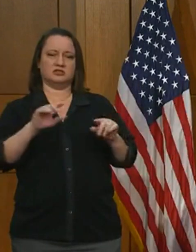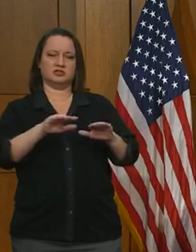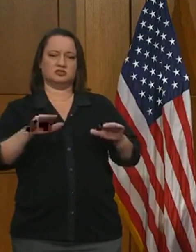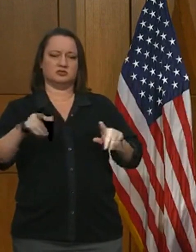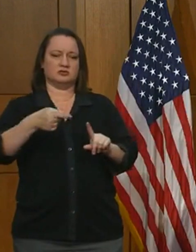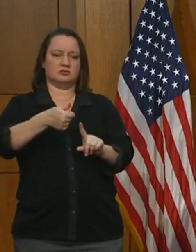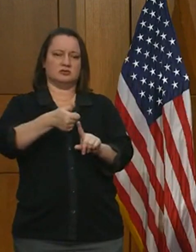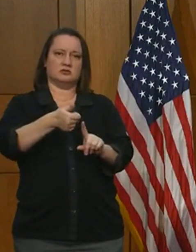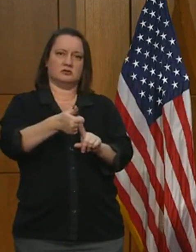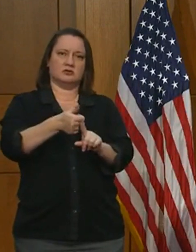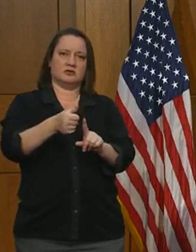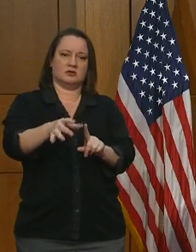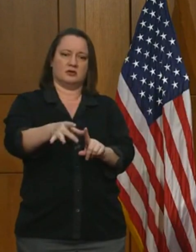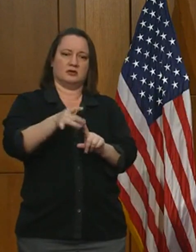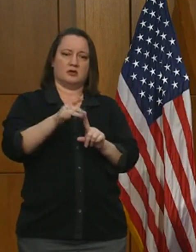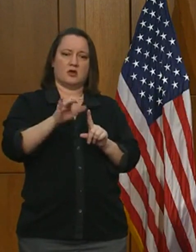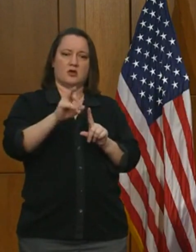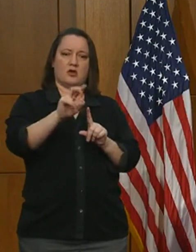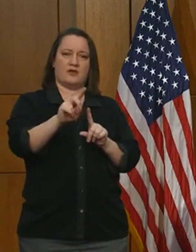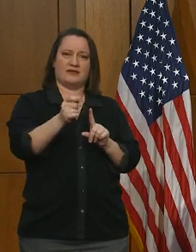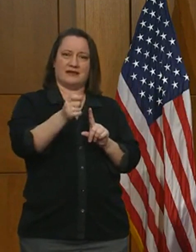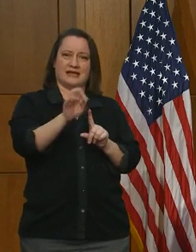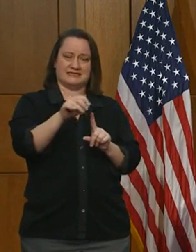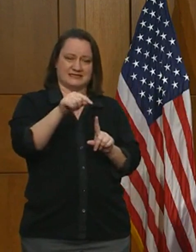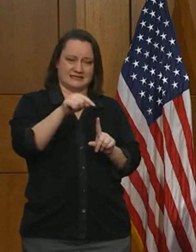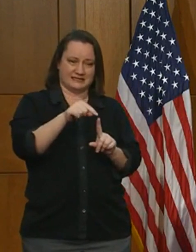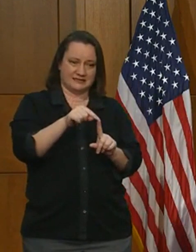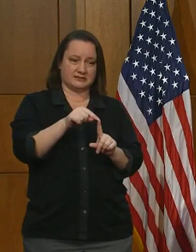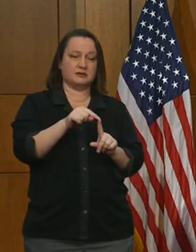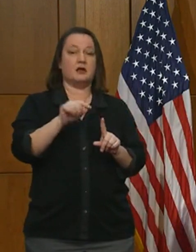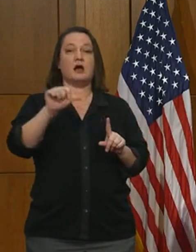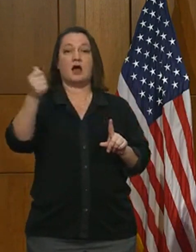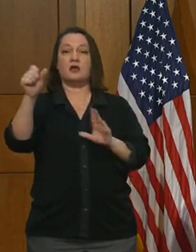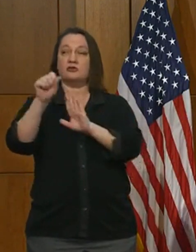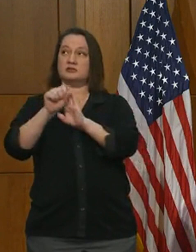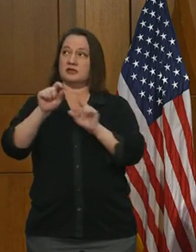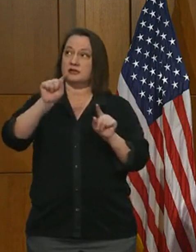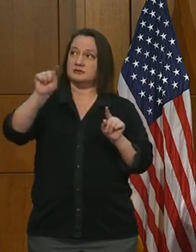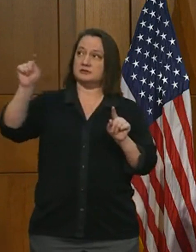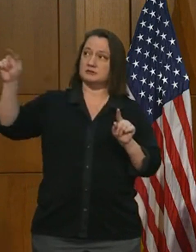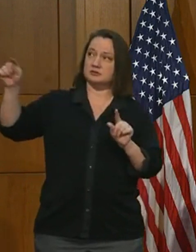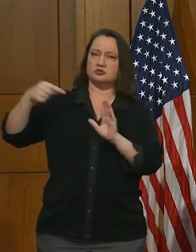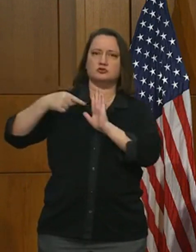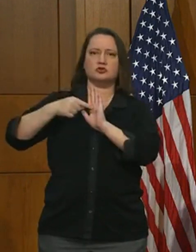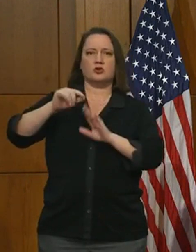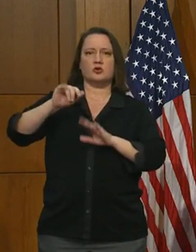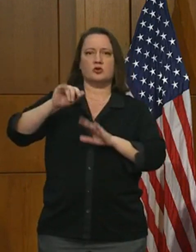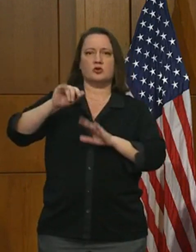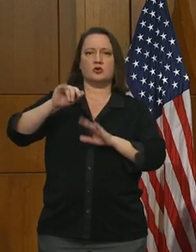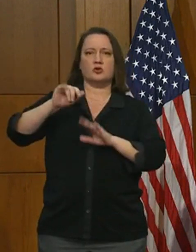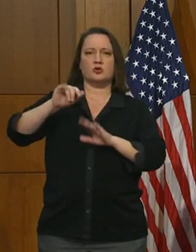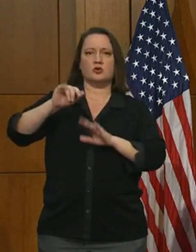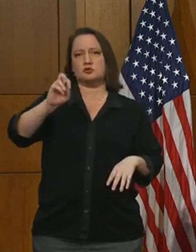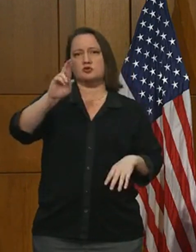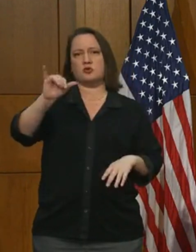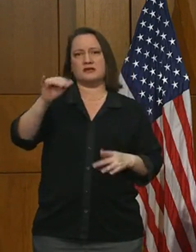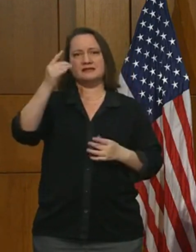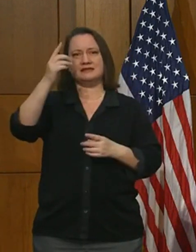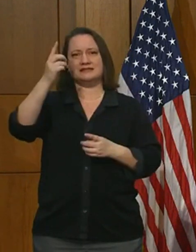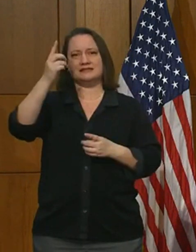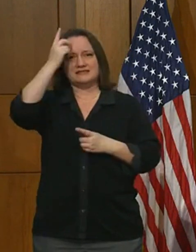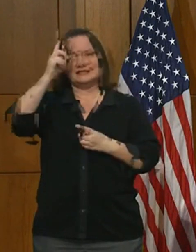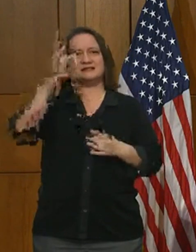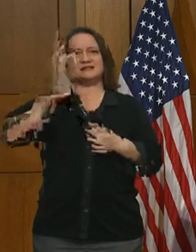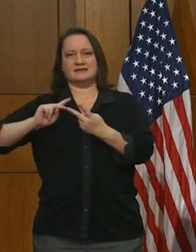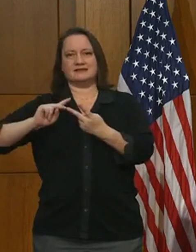are showing in states like New York and Massachusetts? And then the other question was, who is the point person that